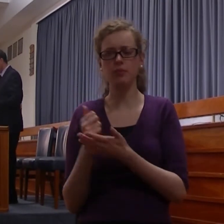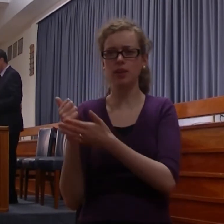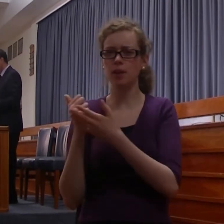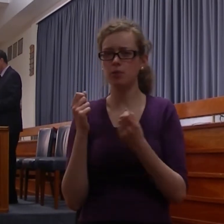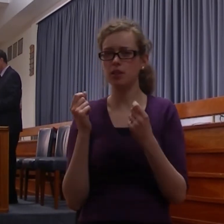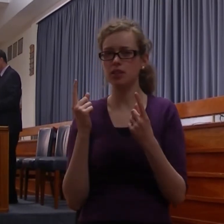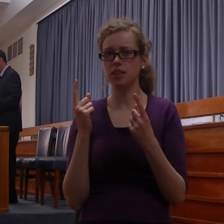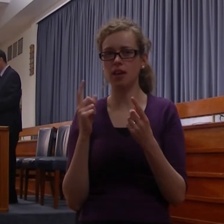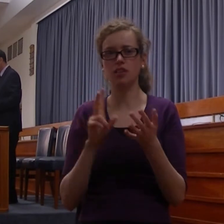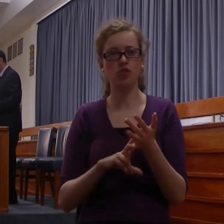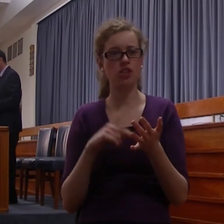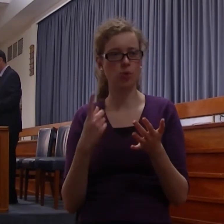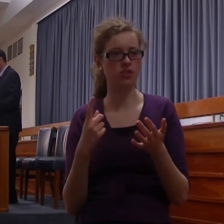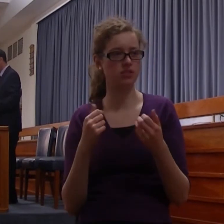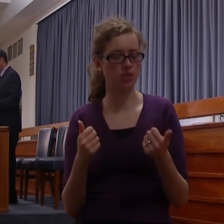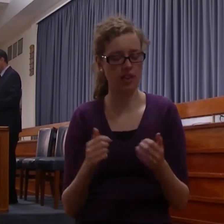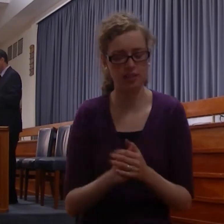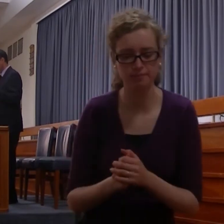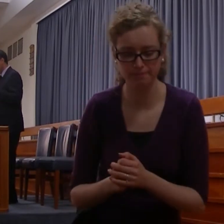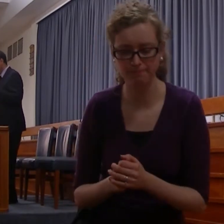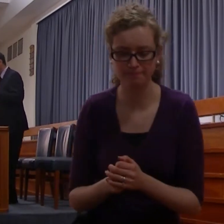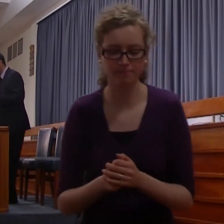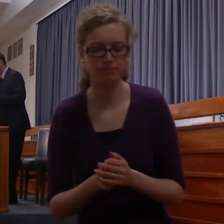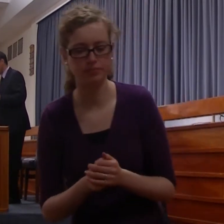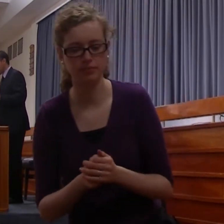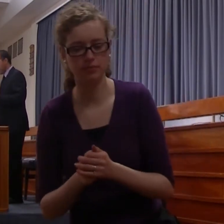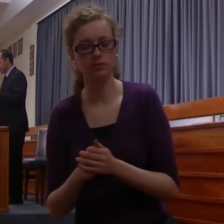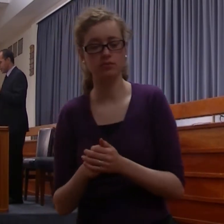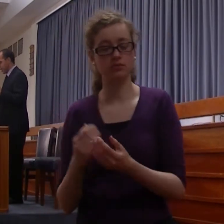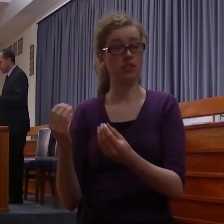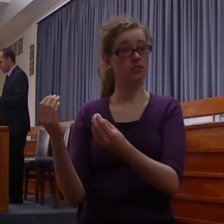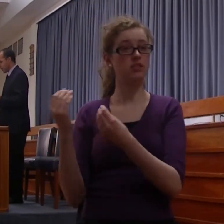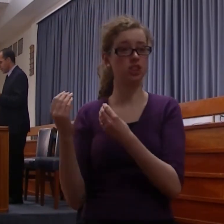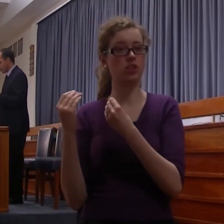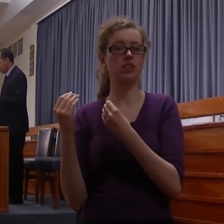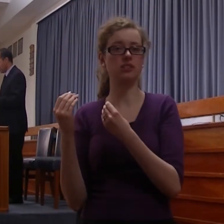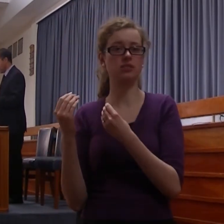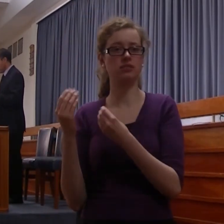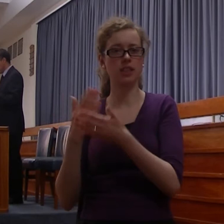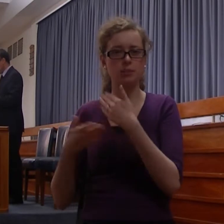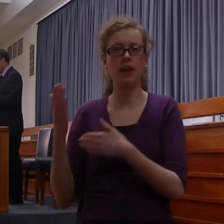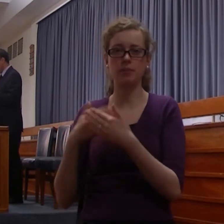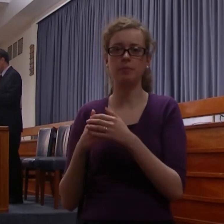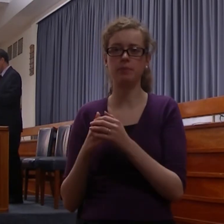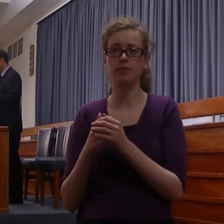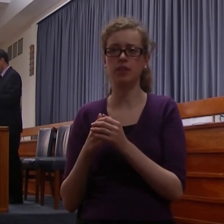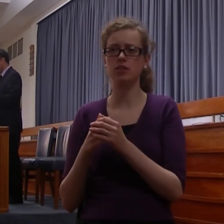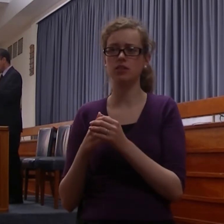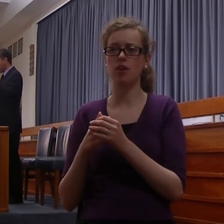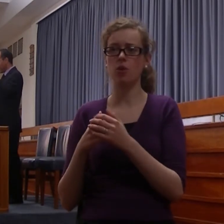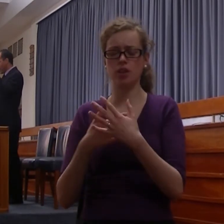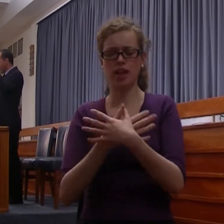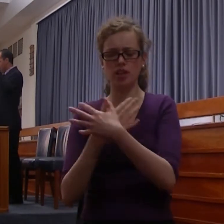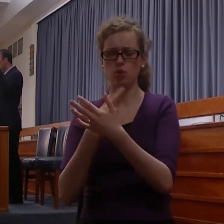church is a light bearer. So that helps us to understand the first part of that first verse.